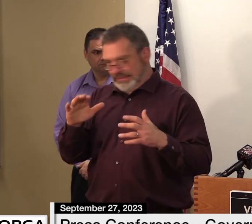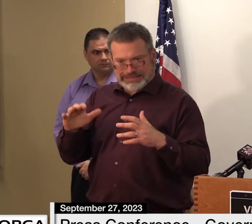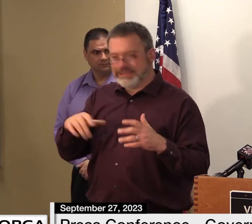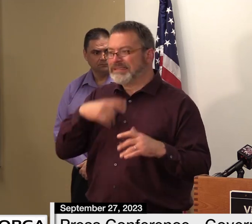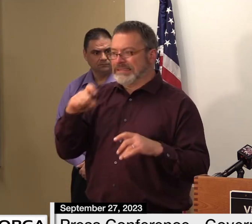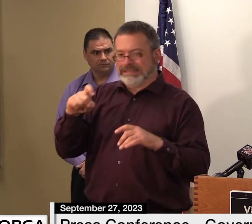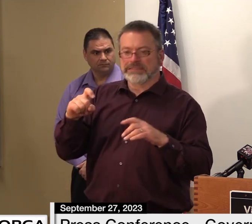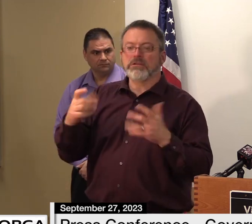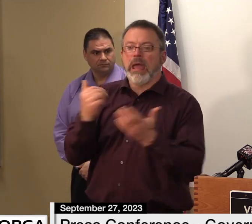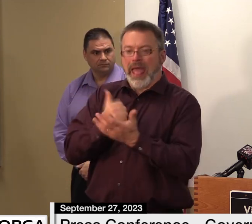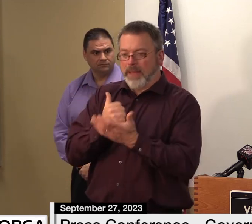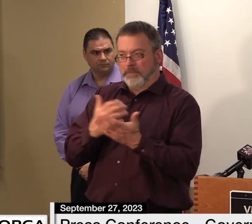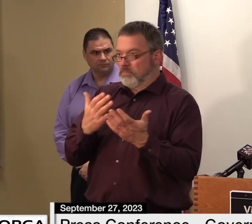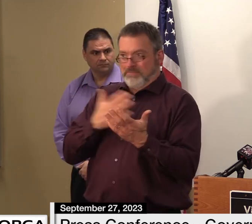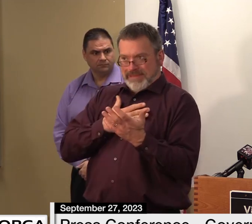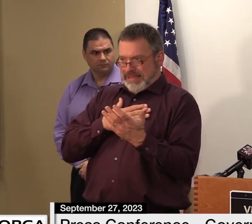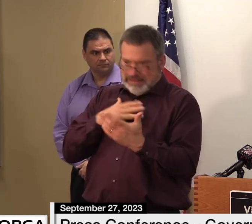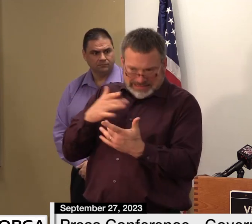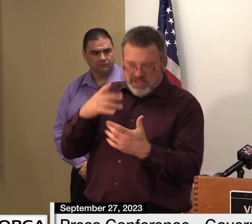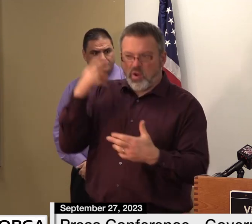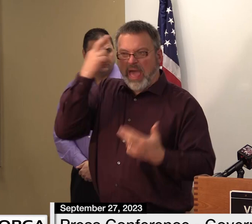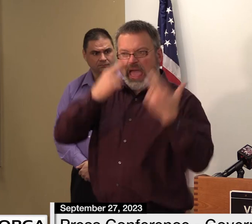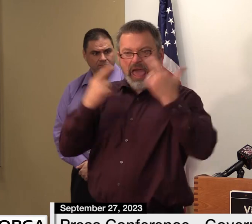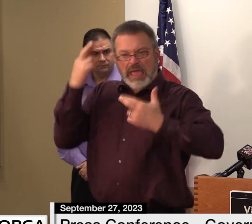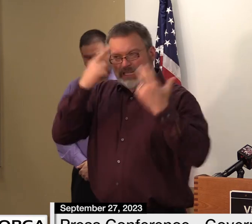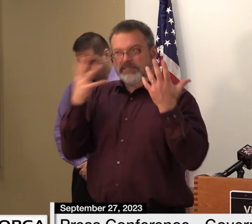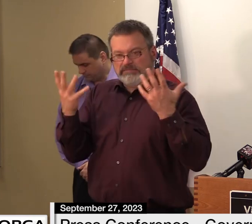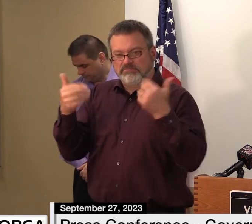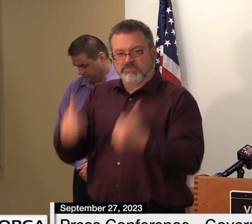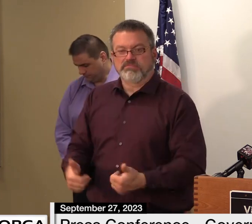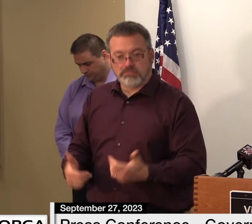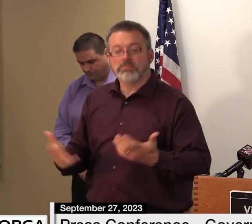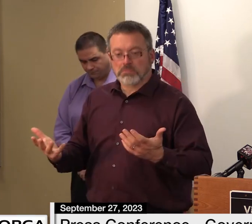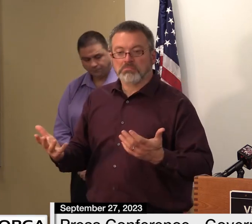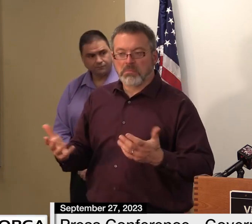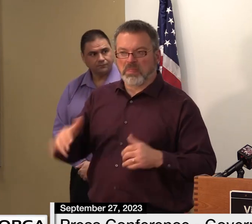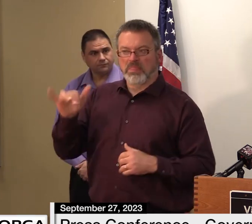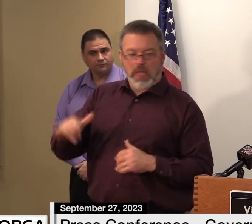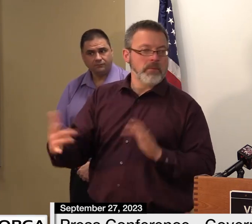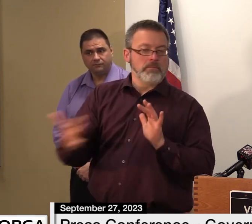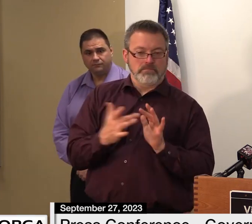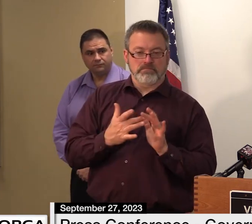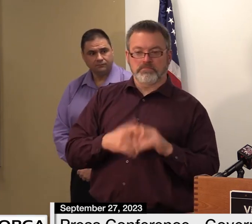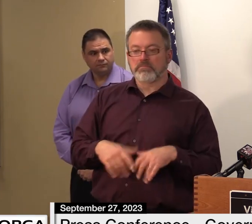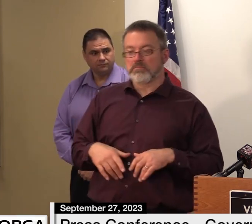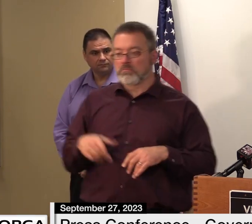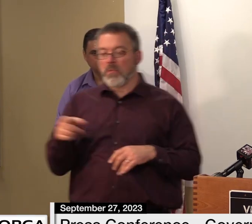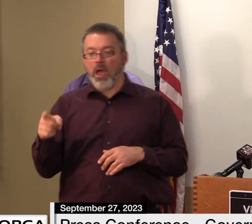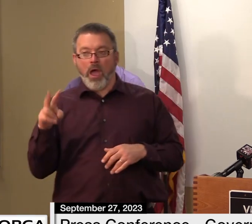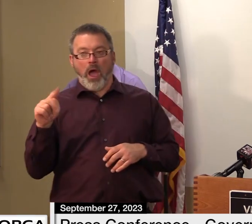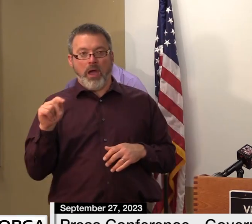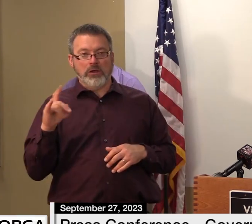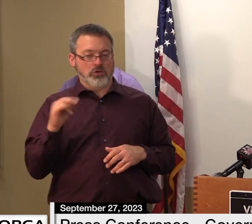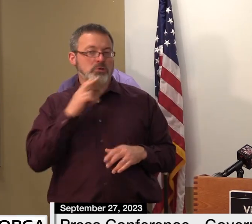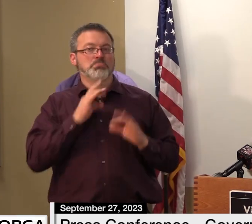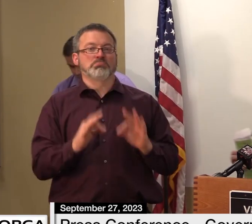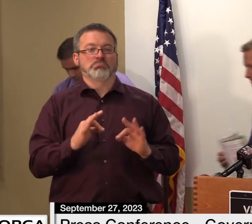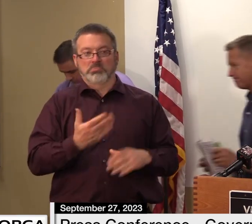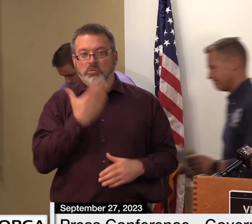circumstances changed, and so we're gonna need some assistance. Okay, thank you.